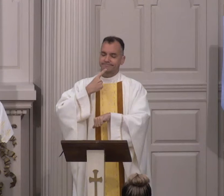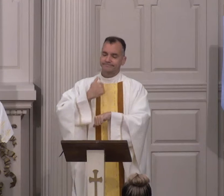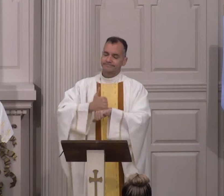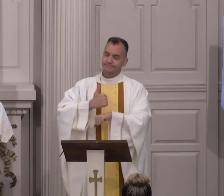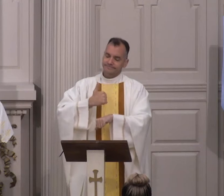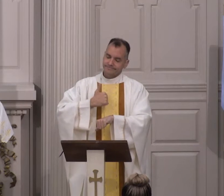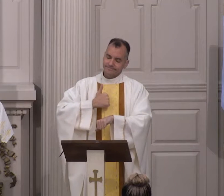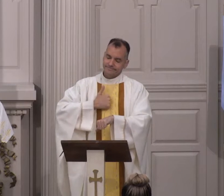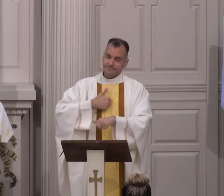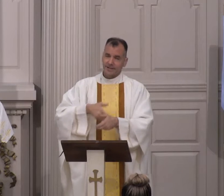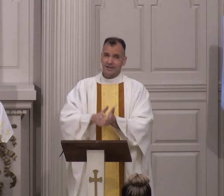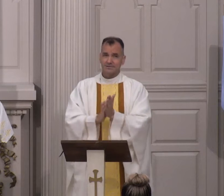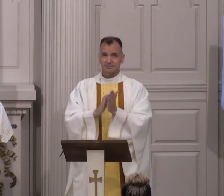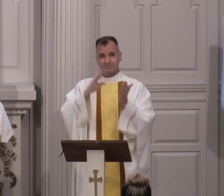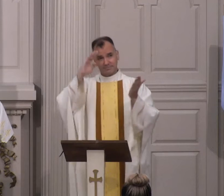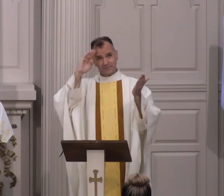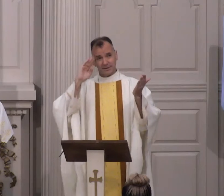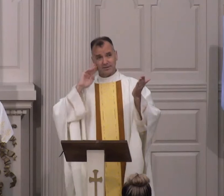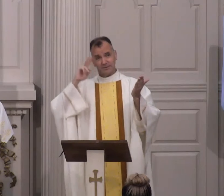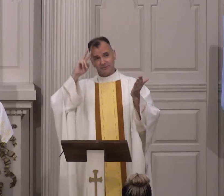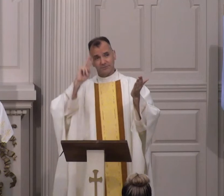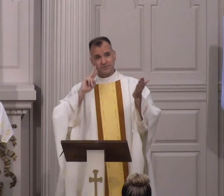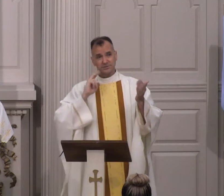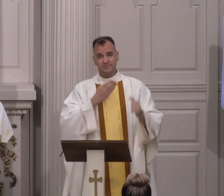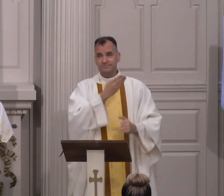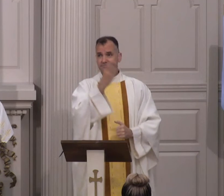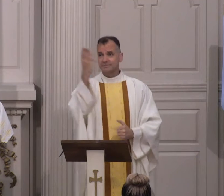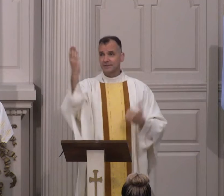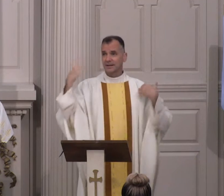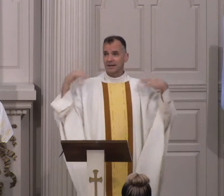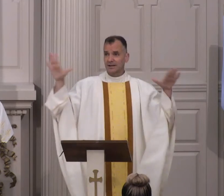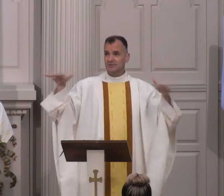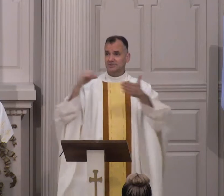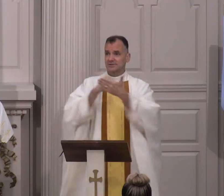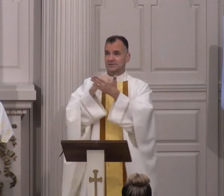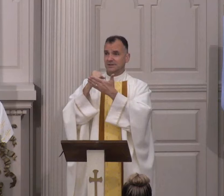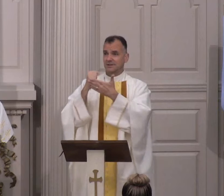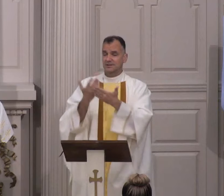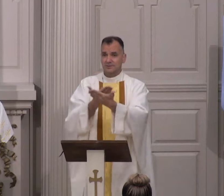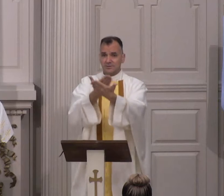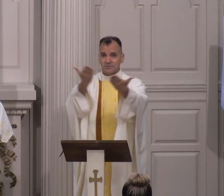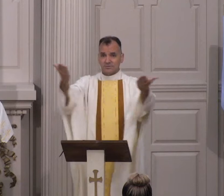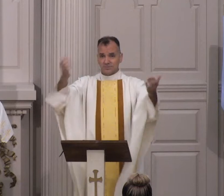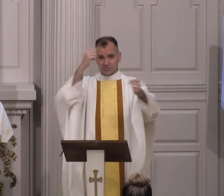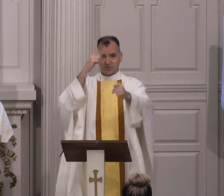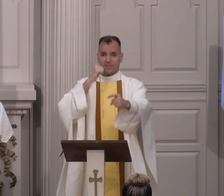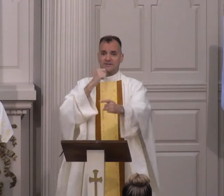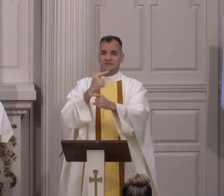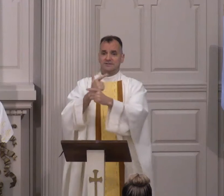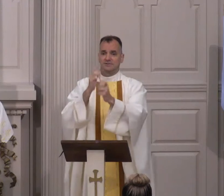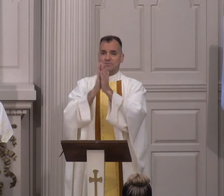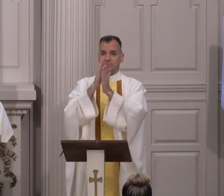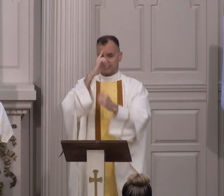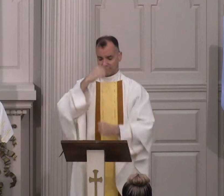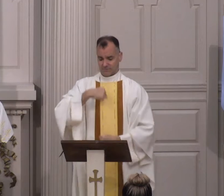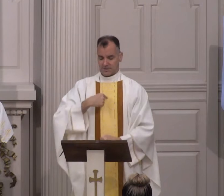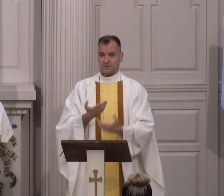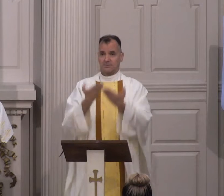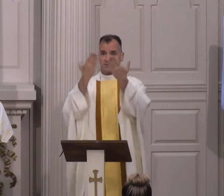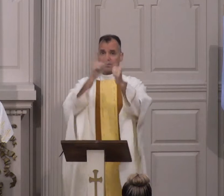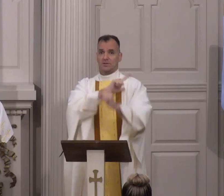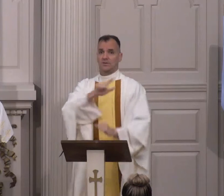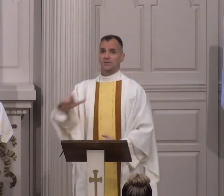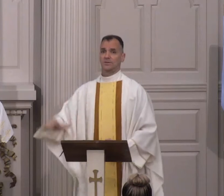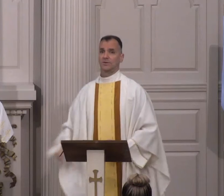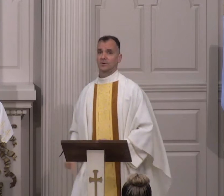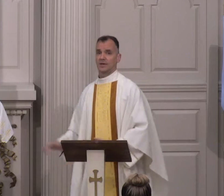Through my fault, through my most grievous fault. Therefore I ask Blessed Mary, Ever Virgin, all the angels and saints, and you,